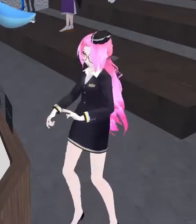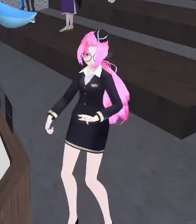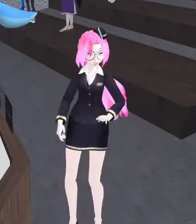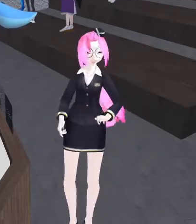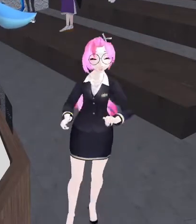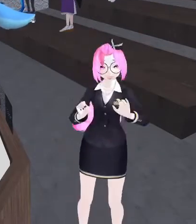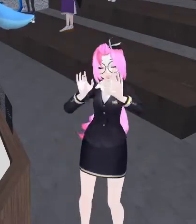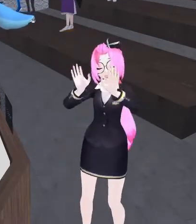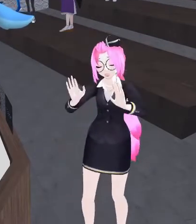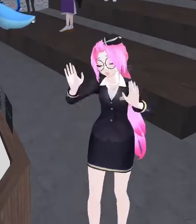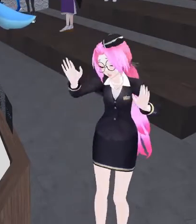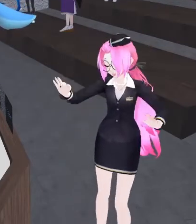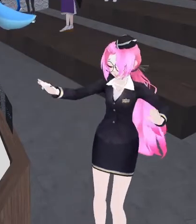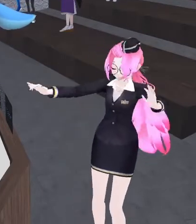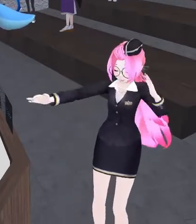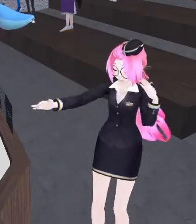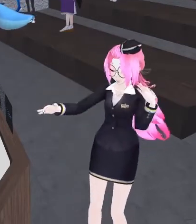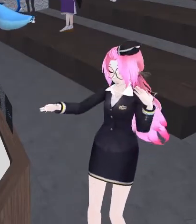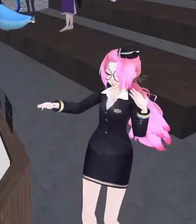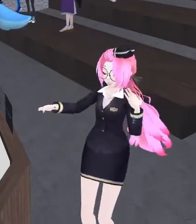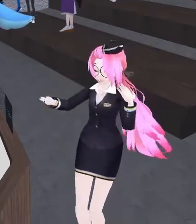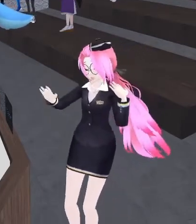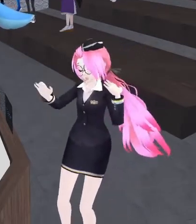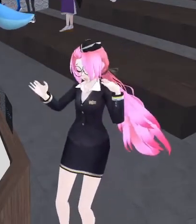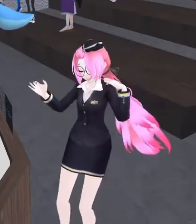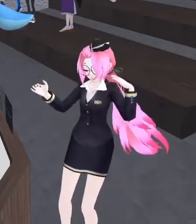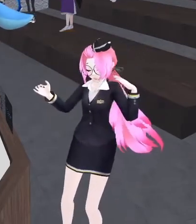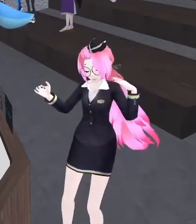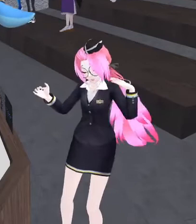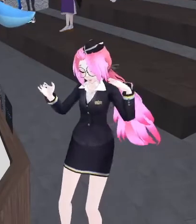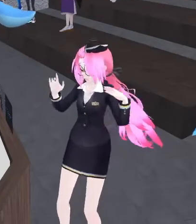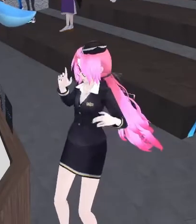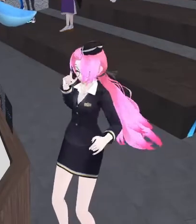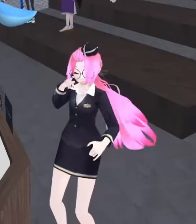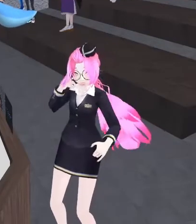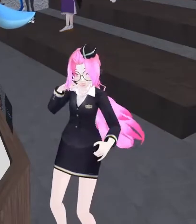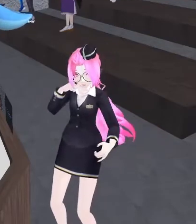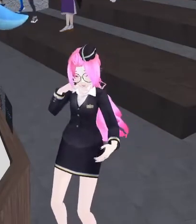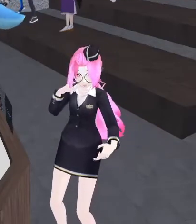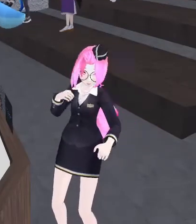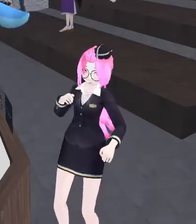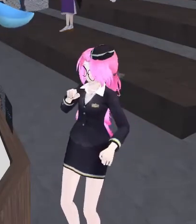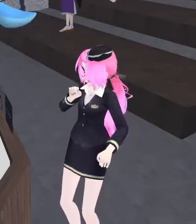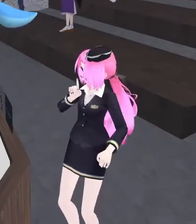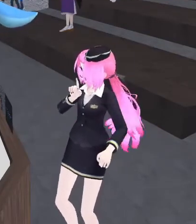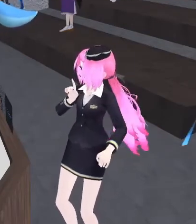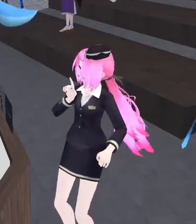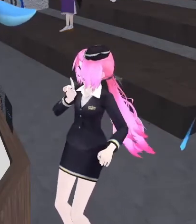really like the idea of showing it to their face. That's pretty cute. Yeah, okay. But yeah. How to establish like who does